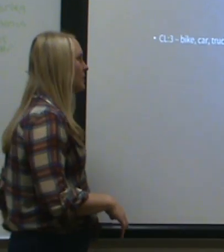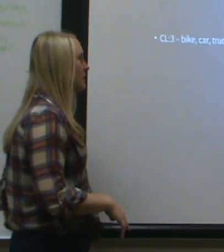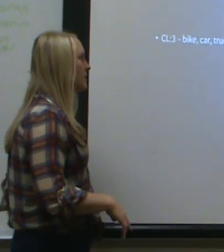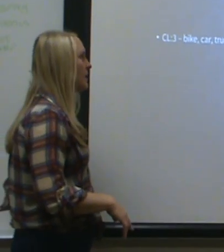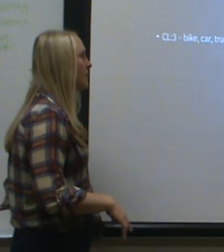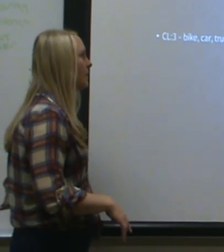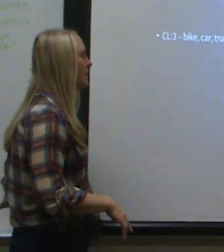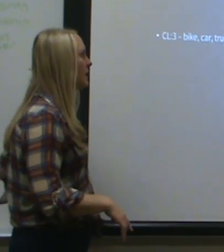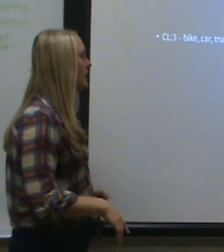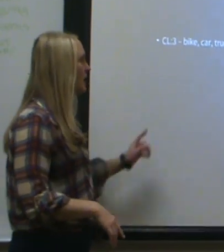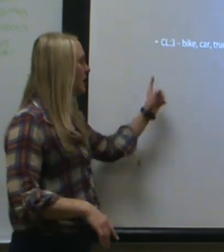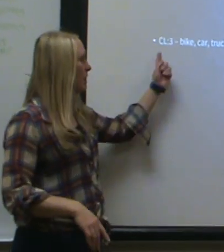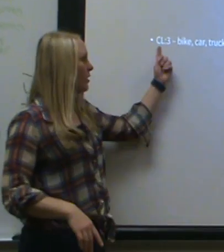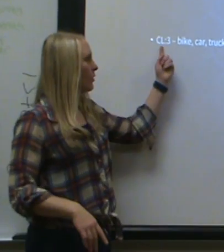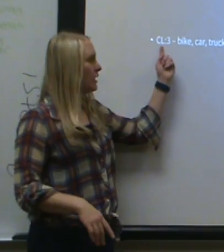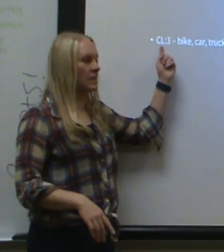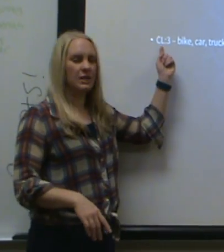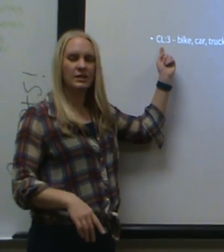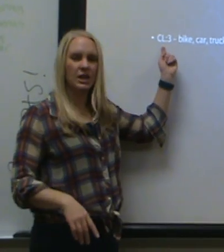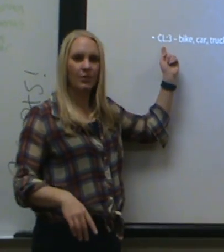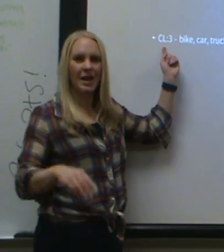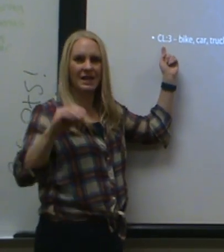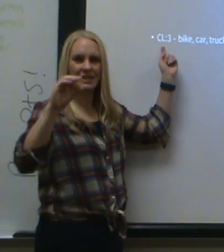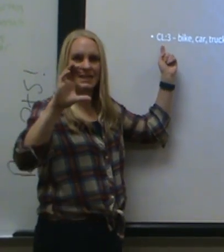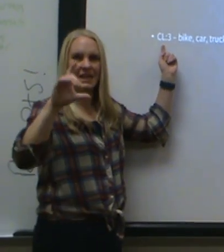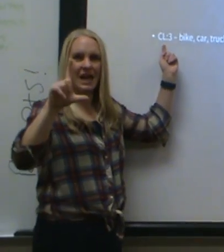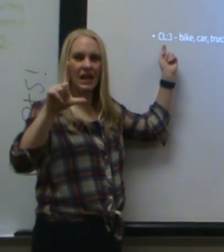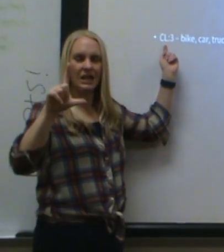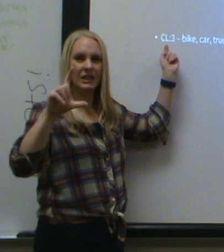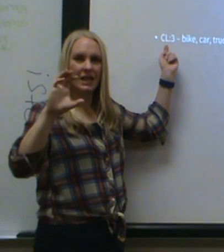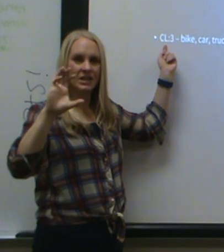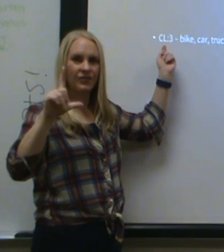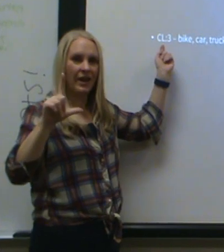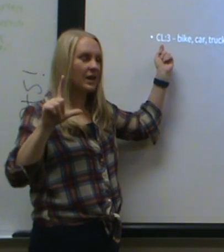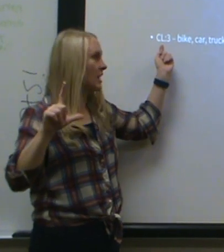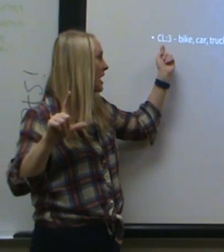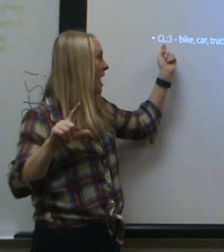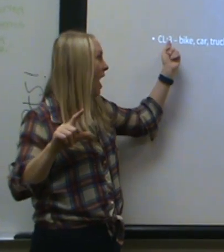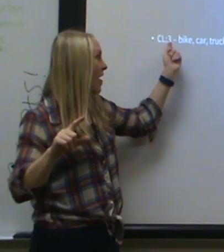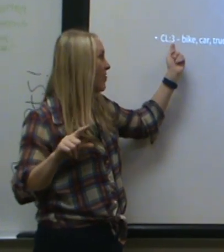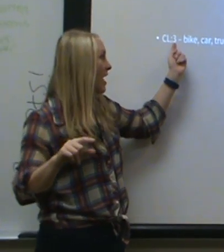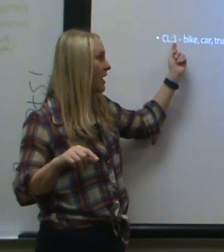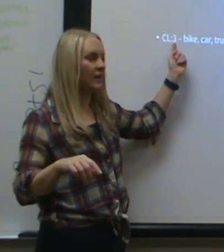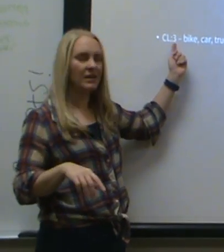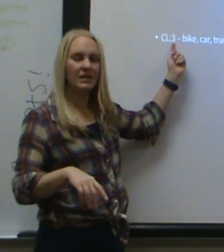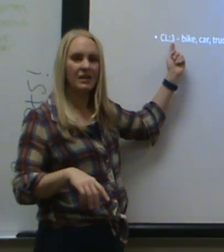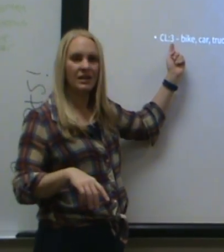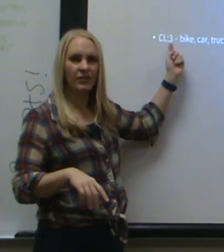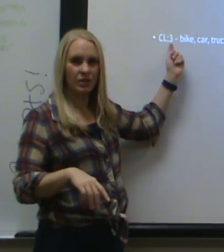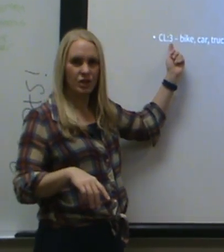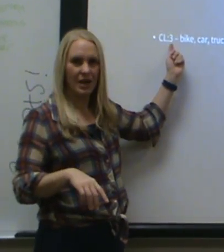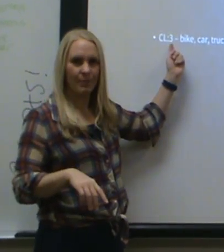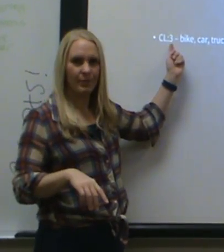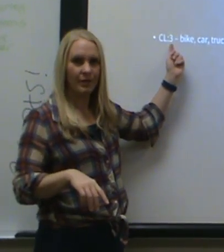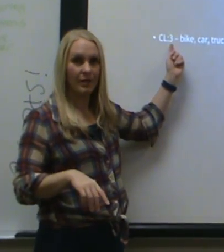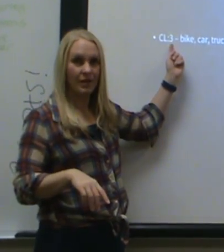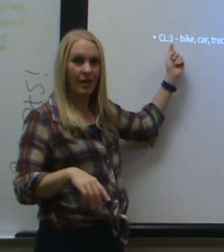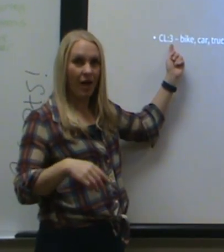examples. Here's how you write it. CL, classifier, and then the shape,